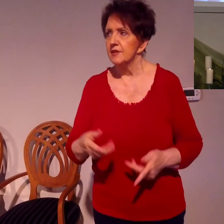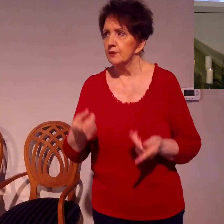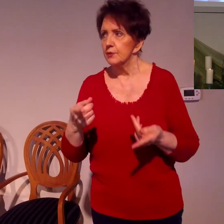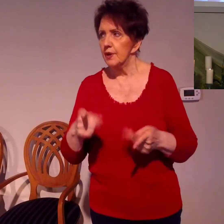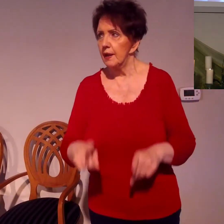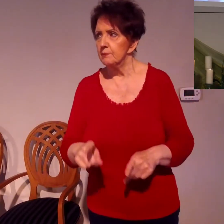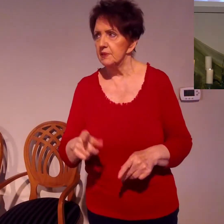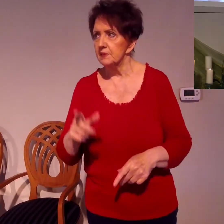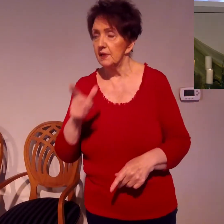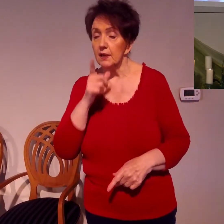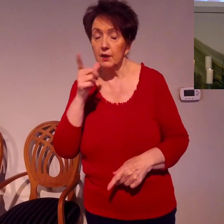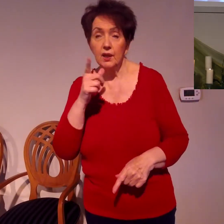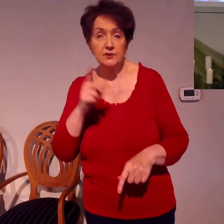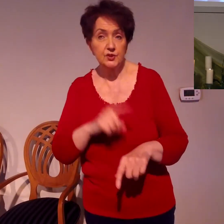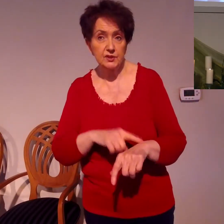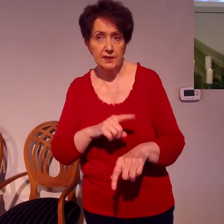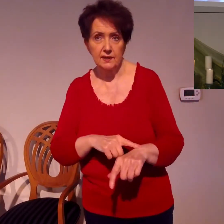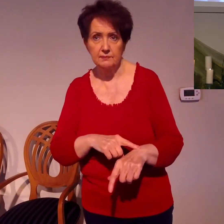at lunch,